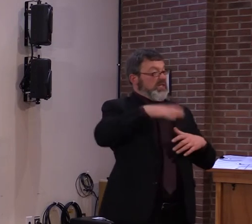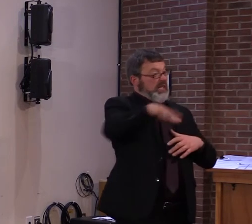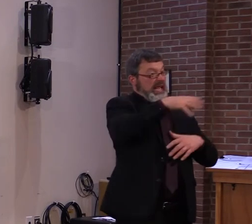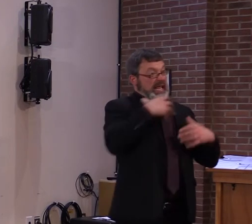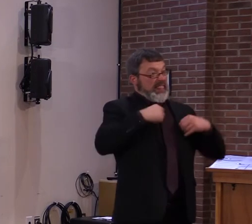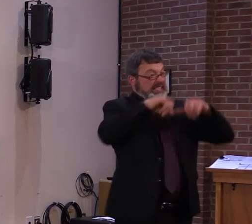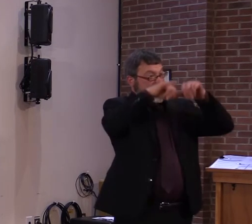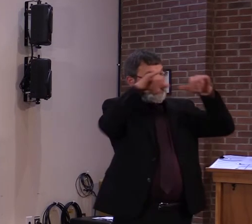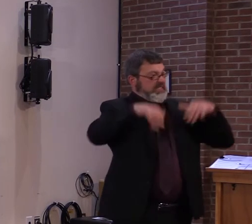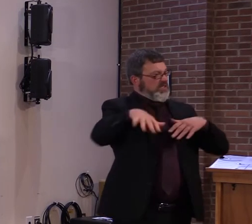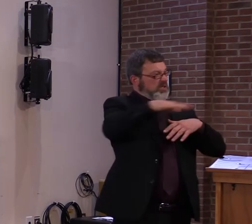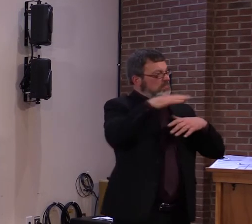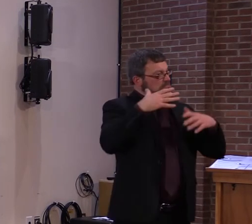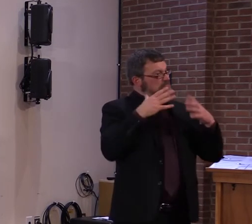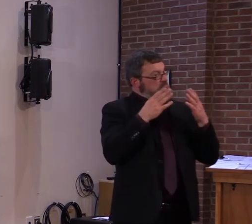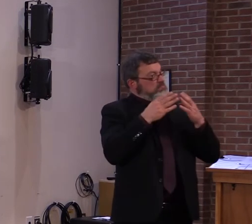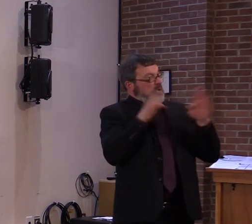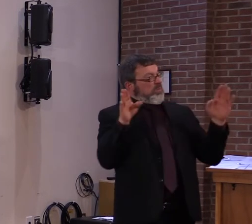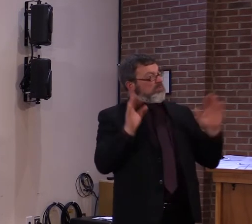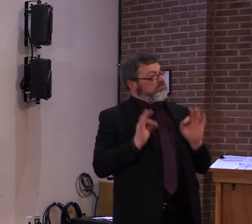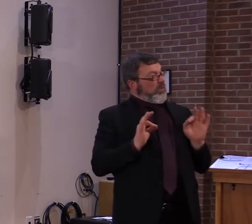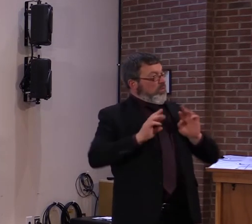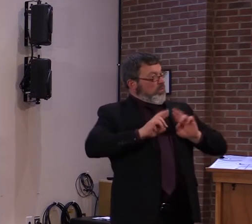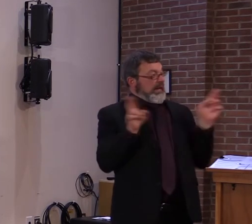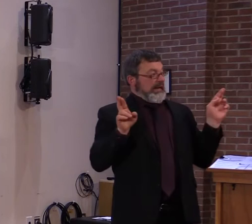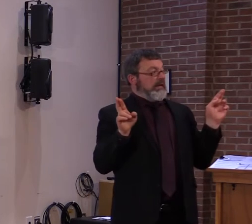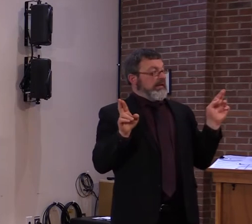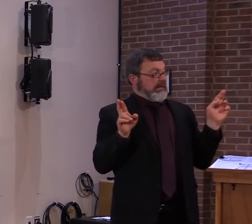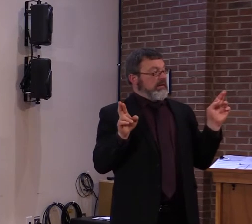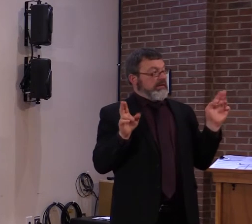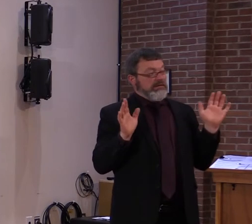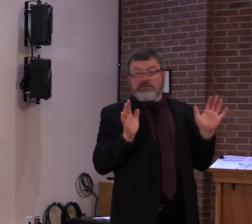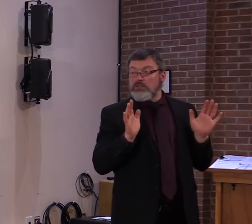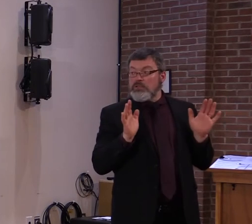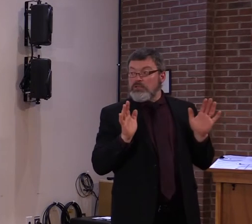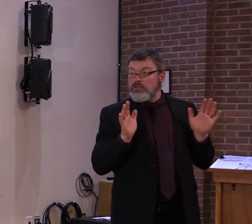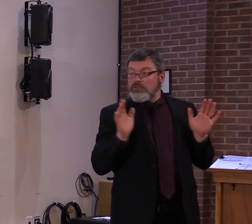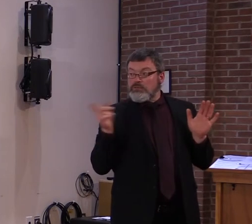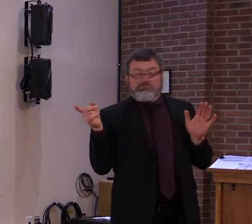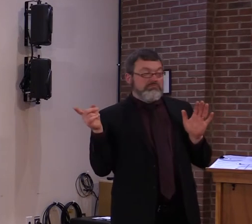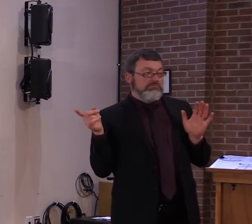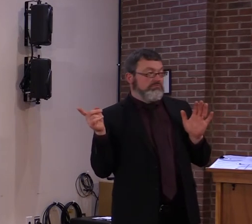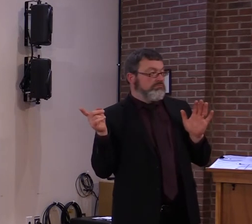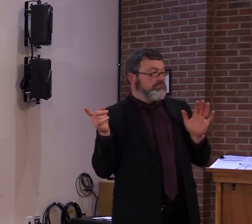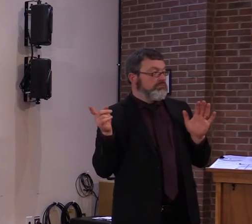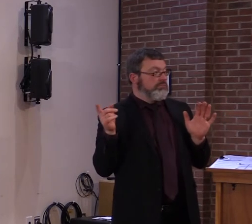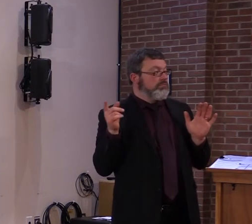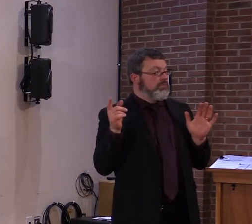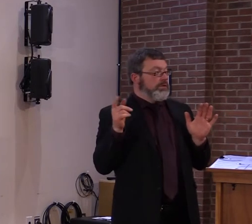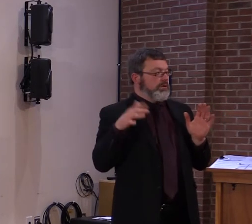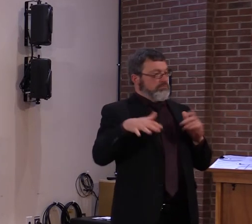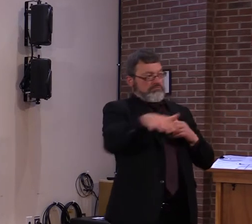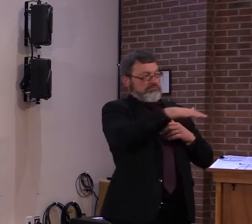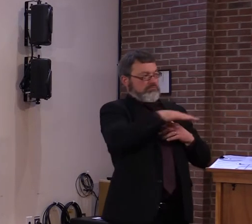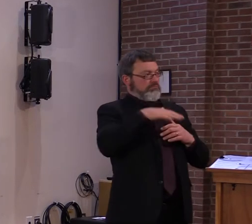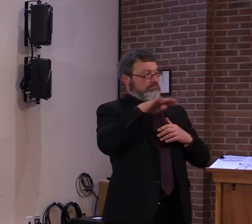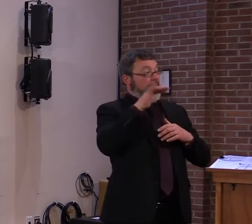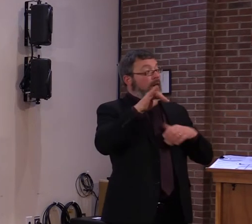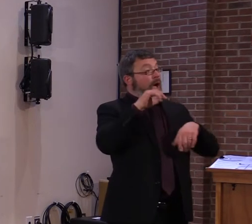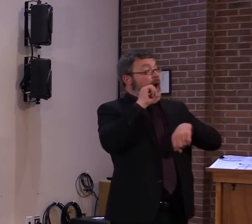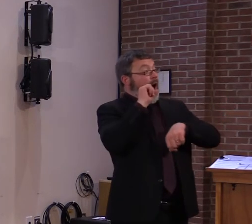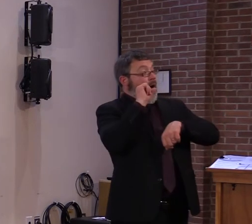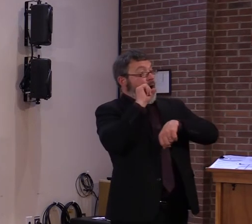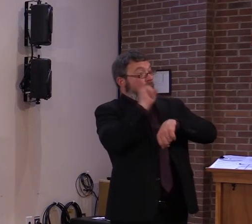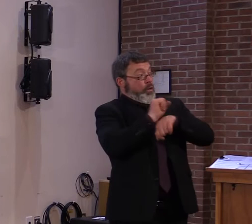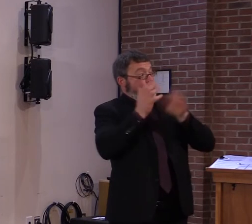contracts the virus probably in terms of any sort of healthcare workers in general. Usually contract a virus at a